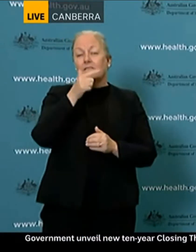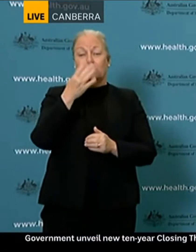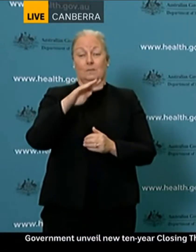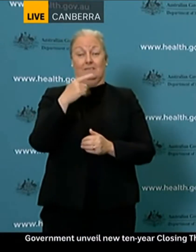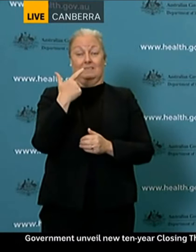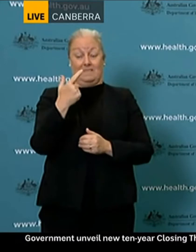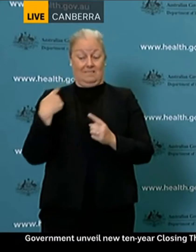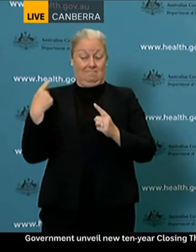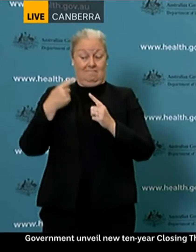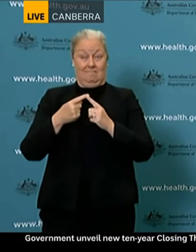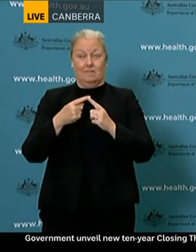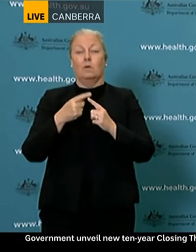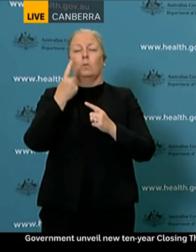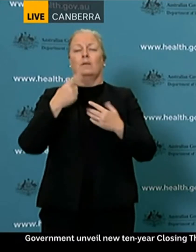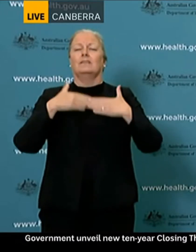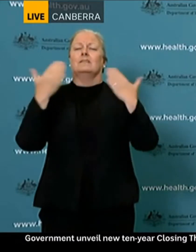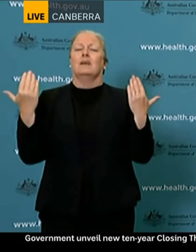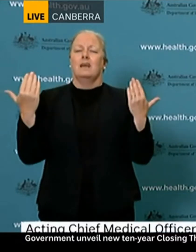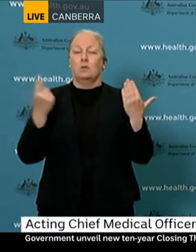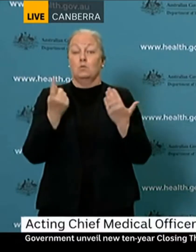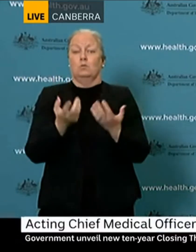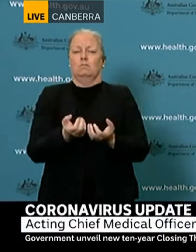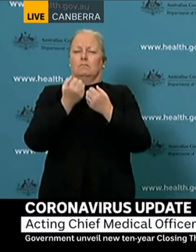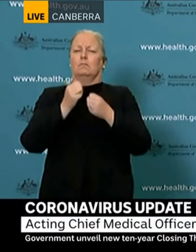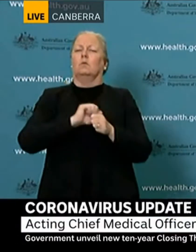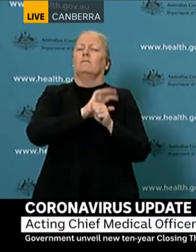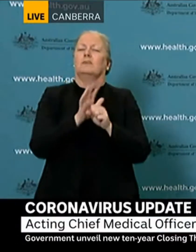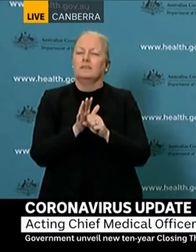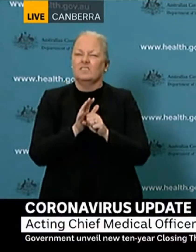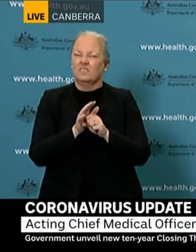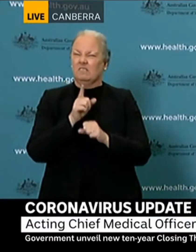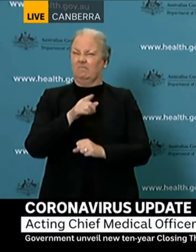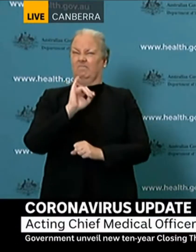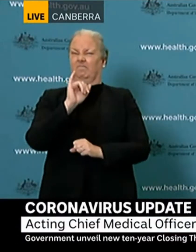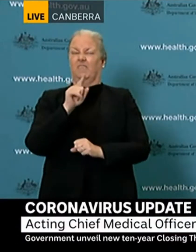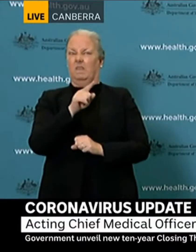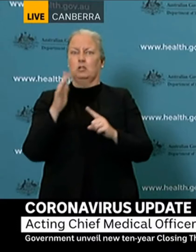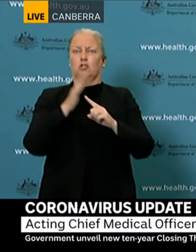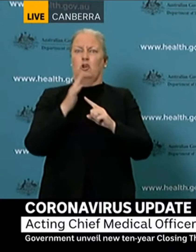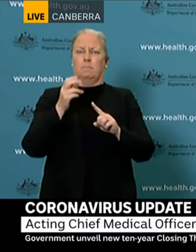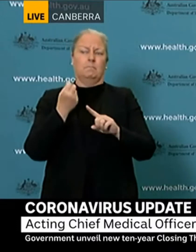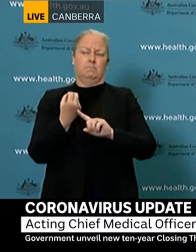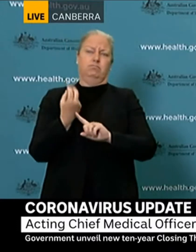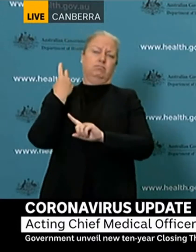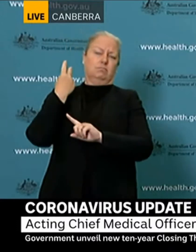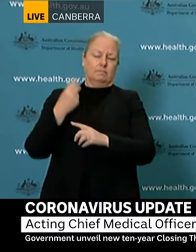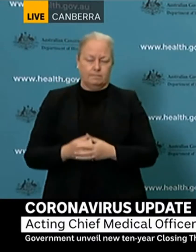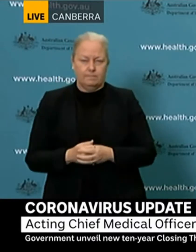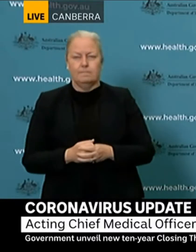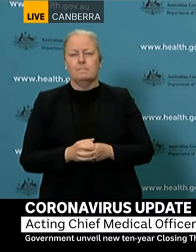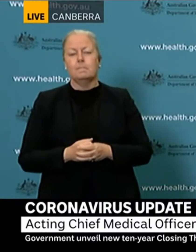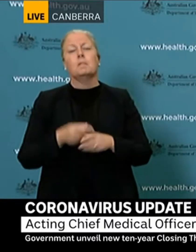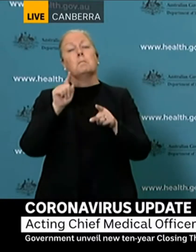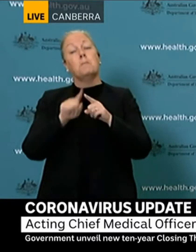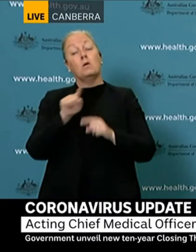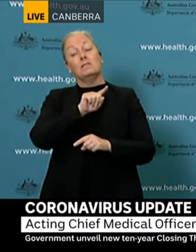747 newly confirmed in the last 24 hours. That is a new unfortunate record. Most of those cases are